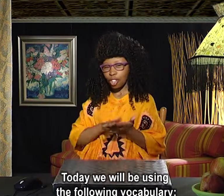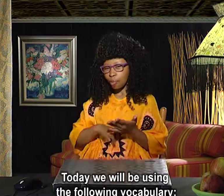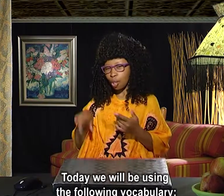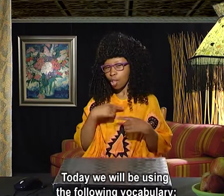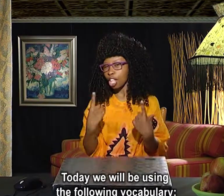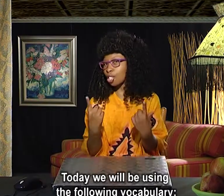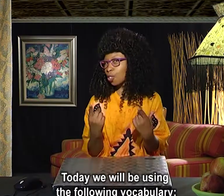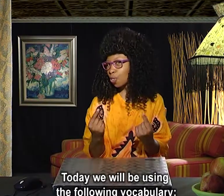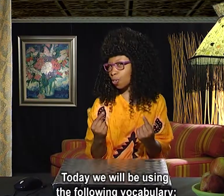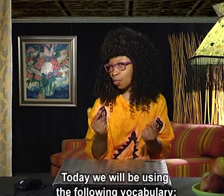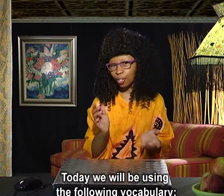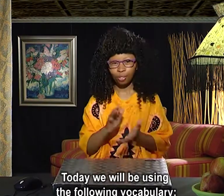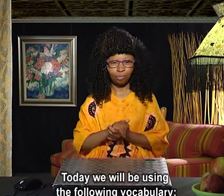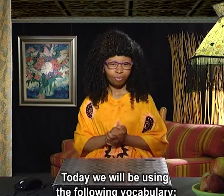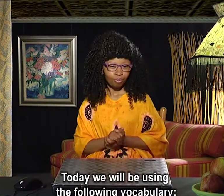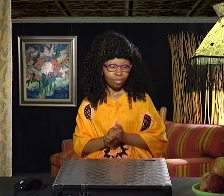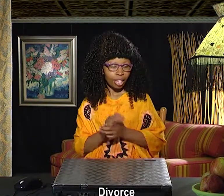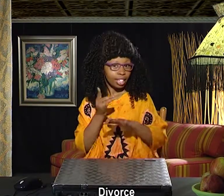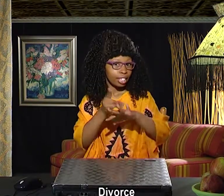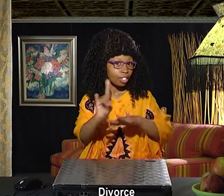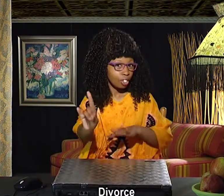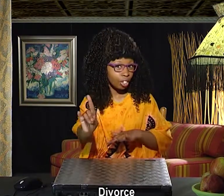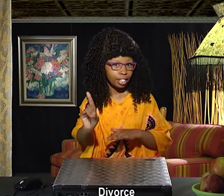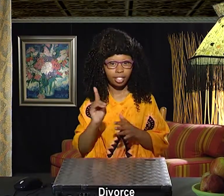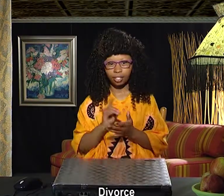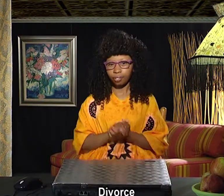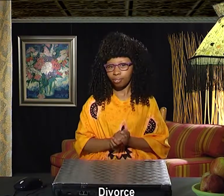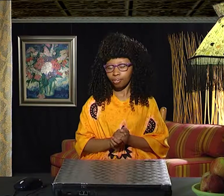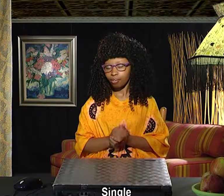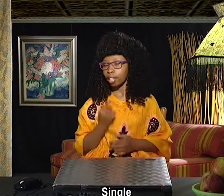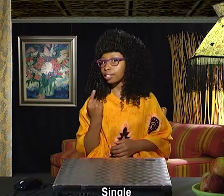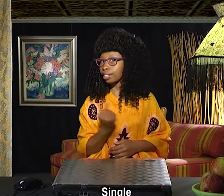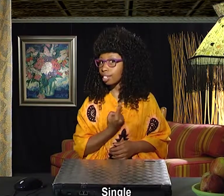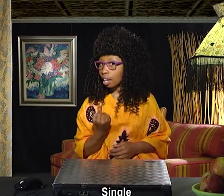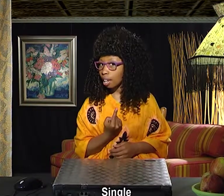Today we will be using the following vocabulary. Divorce. Single.